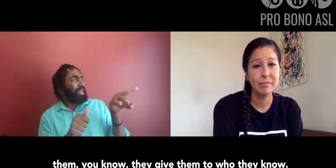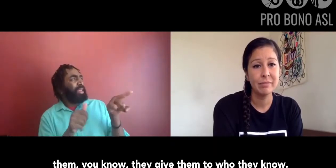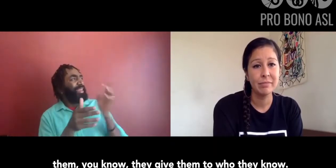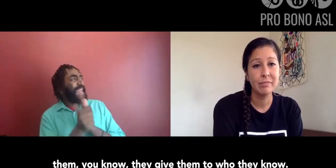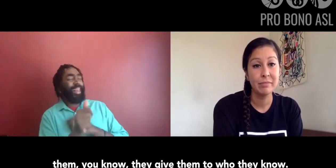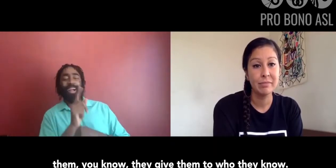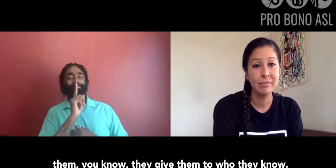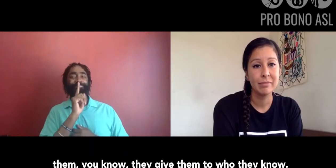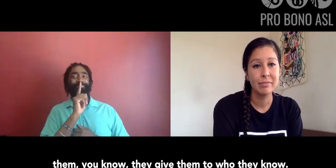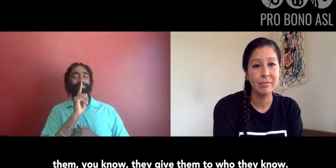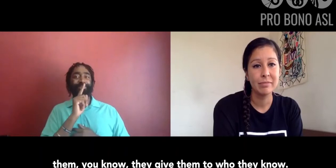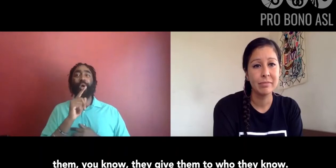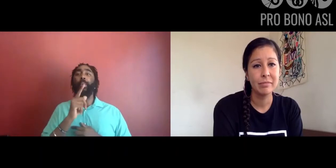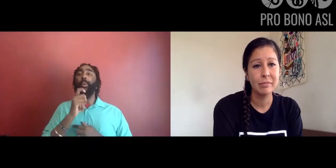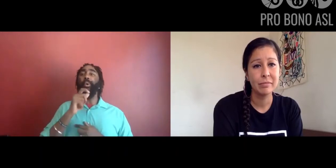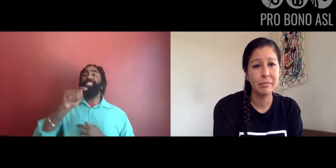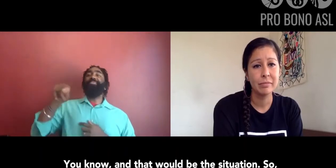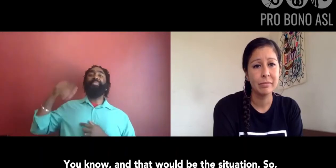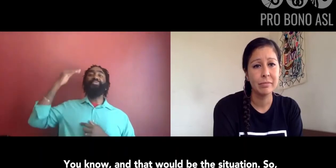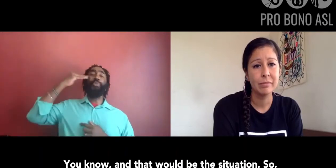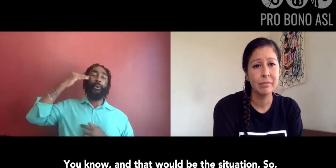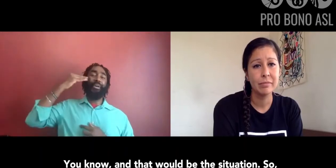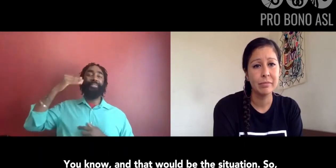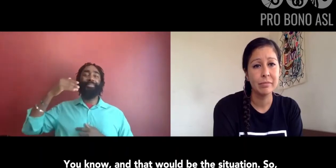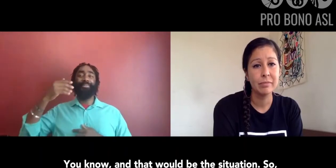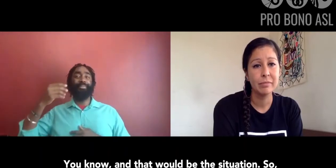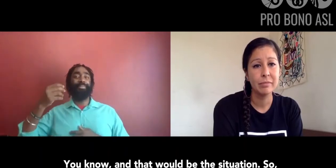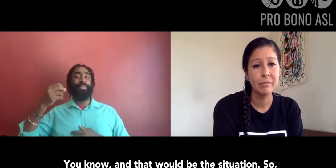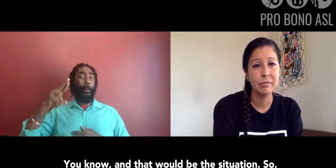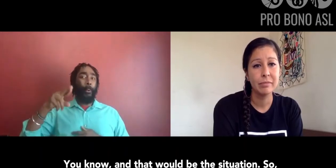to who they know, and